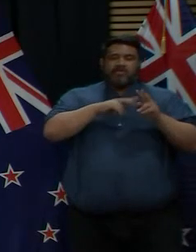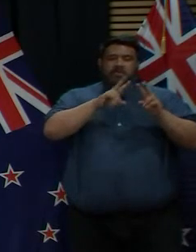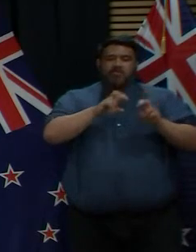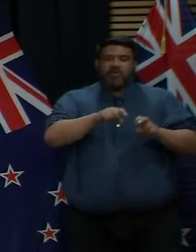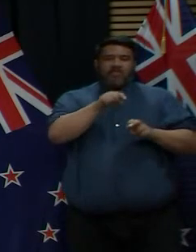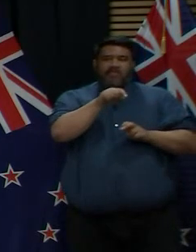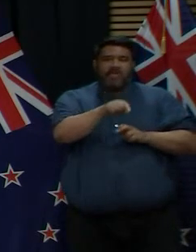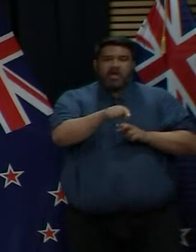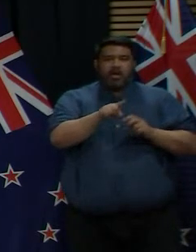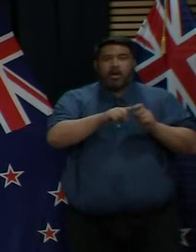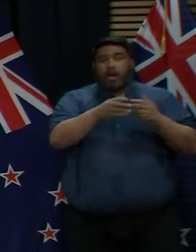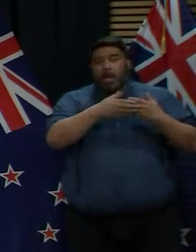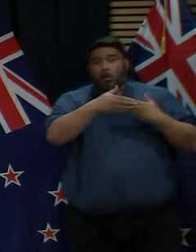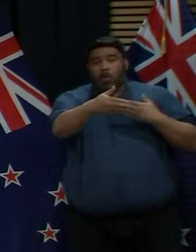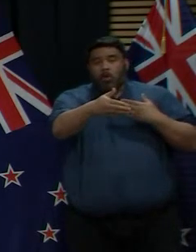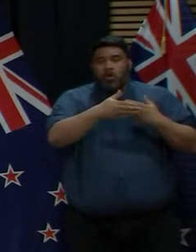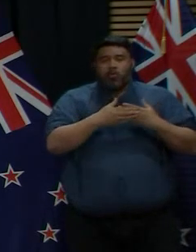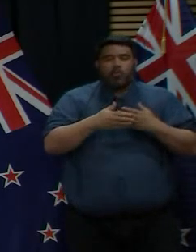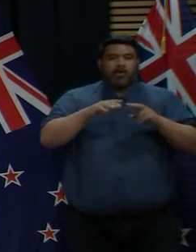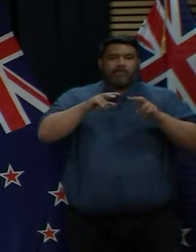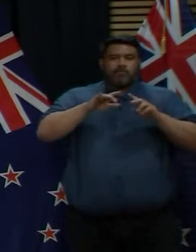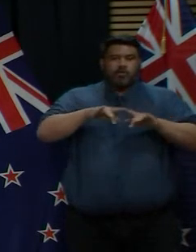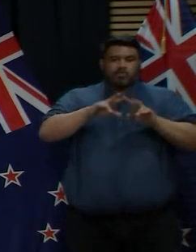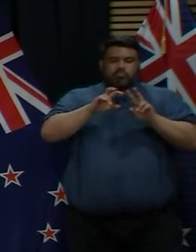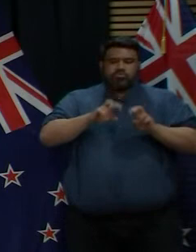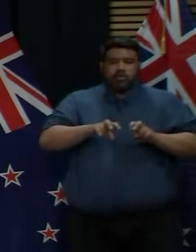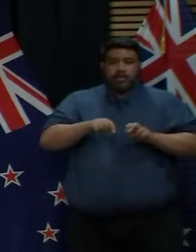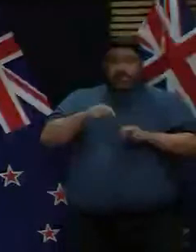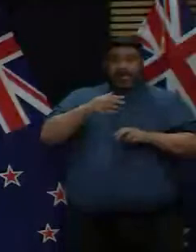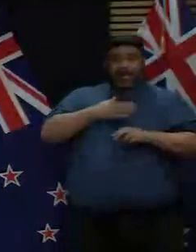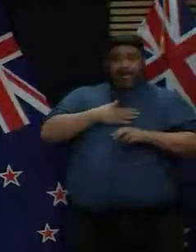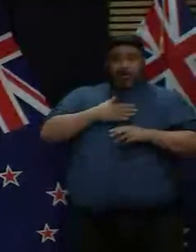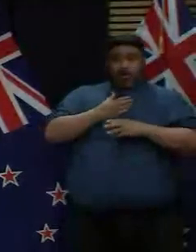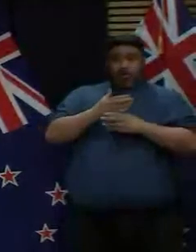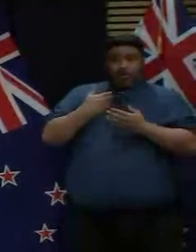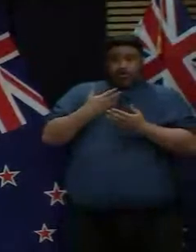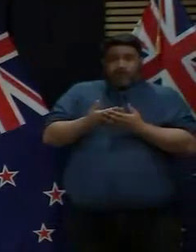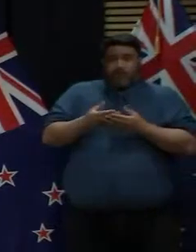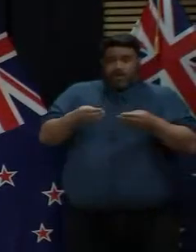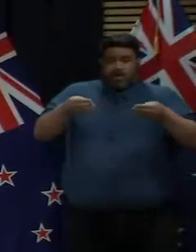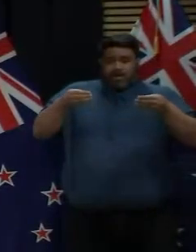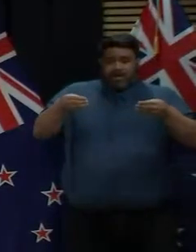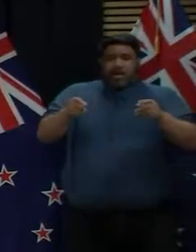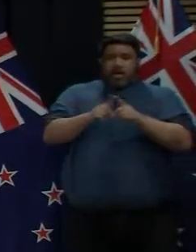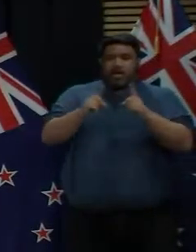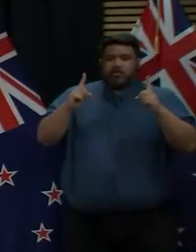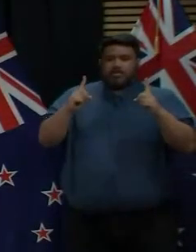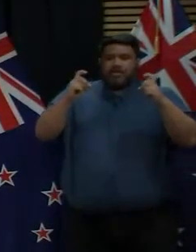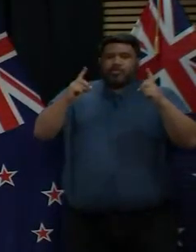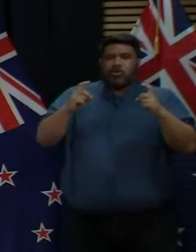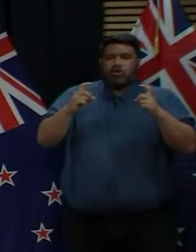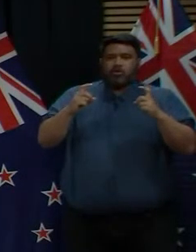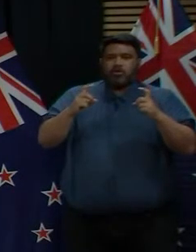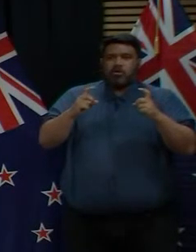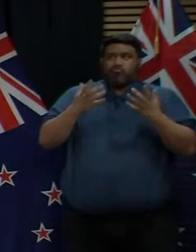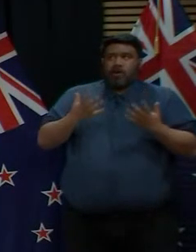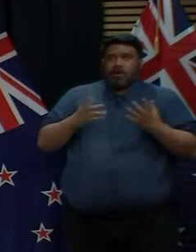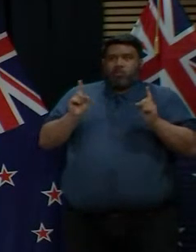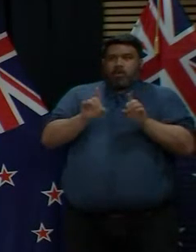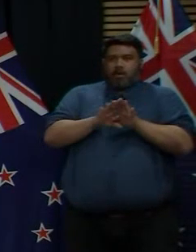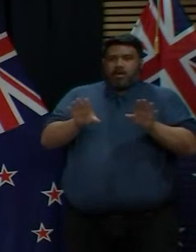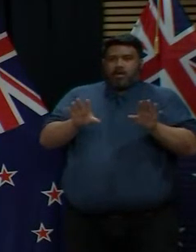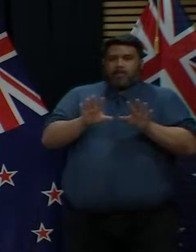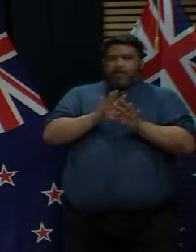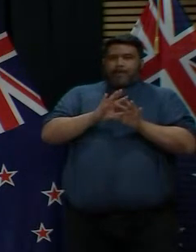of uptake. So this is a sort of a static calculation. We did look in this